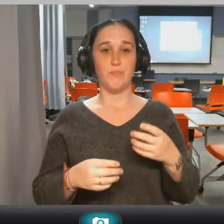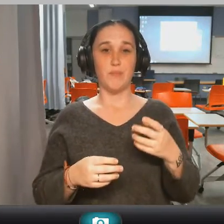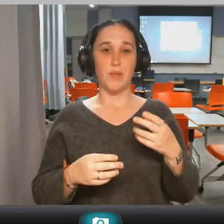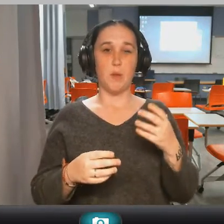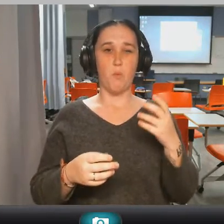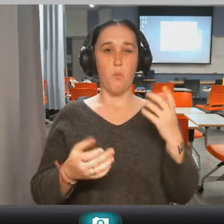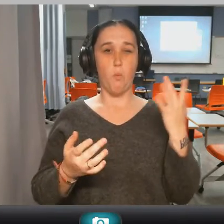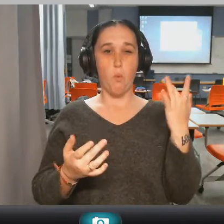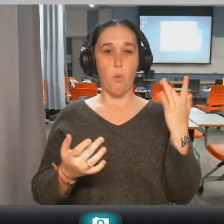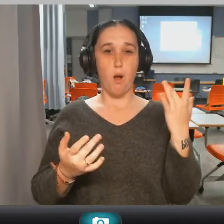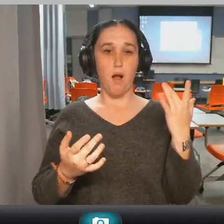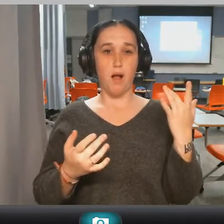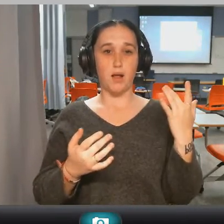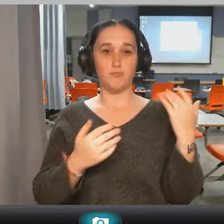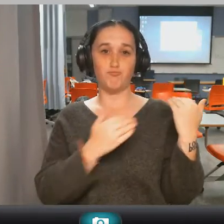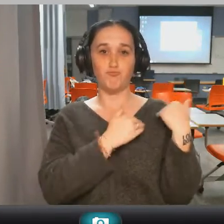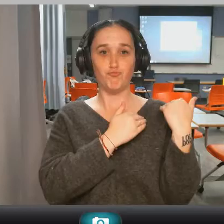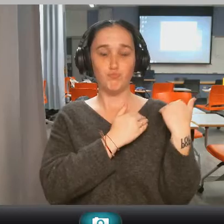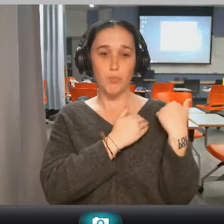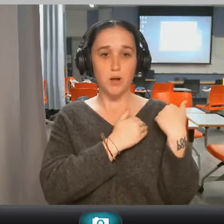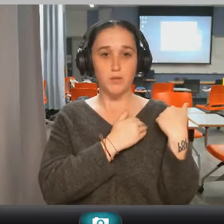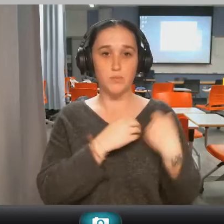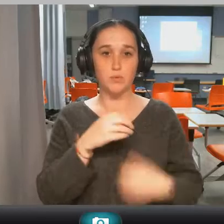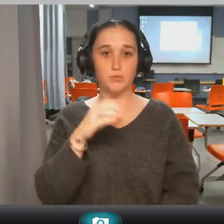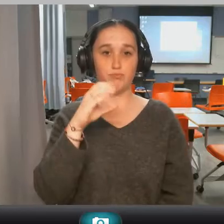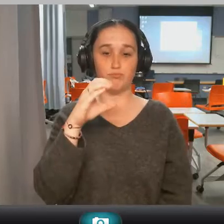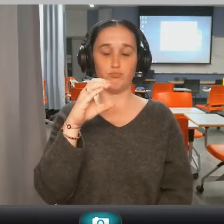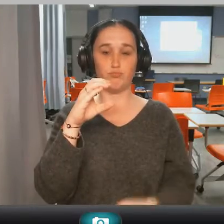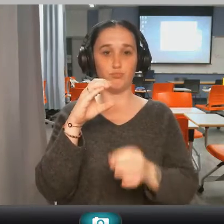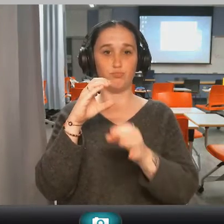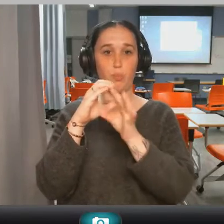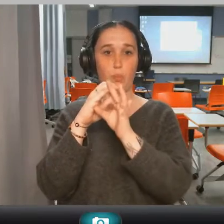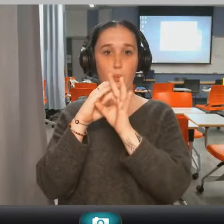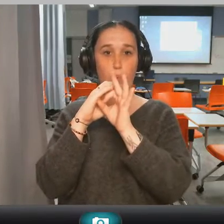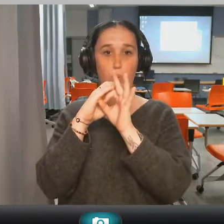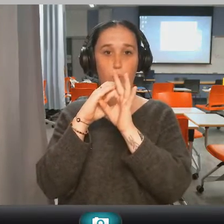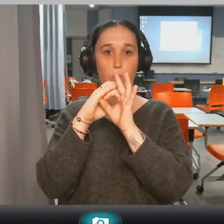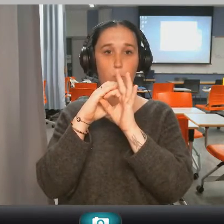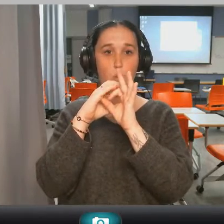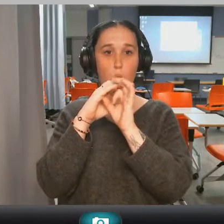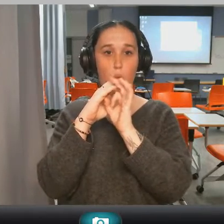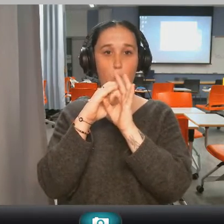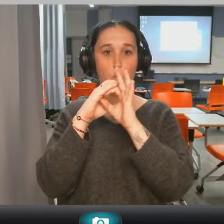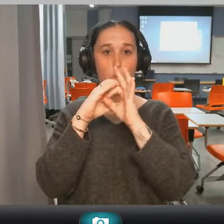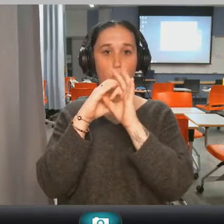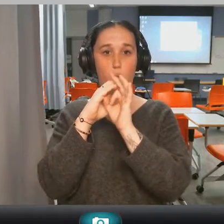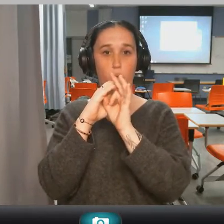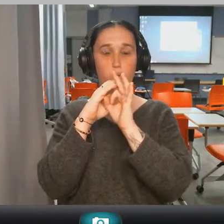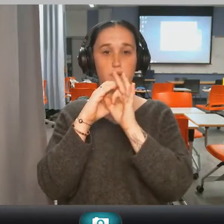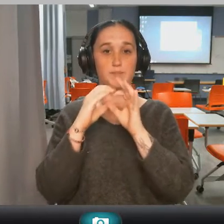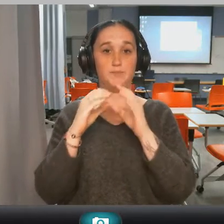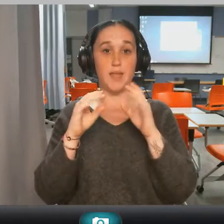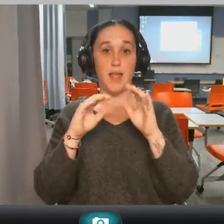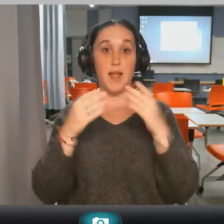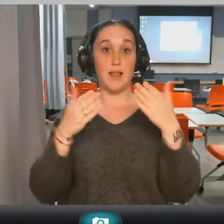go into a really dark room and you need more light to see, your pupils open up and